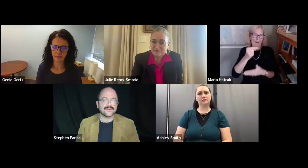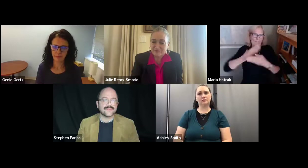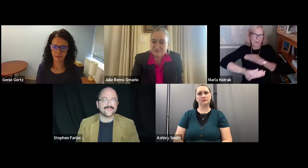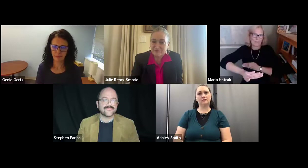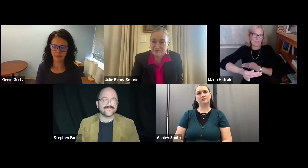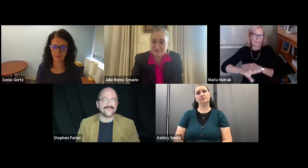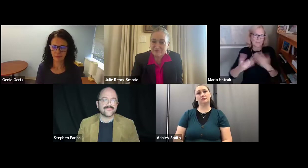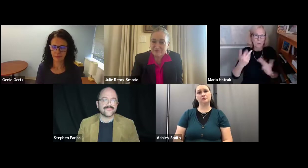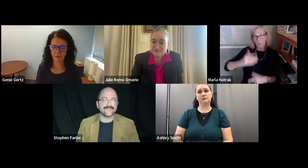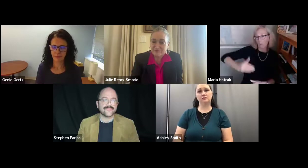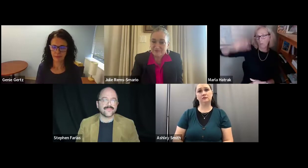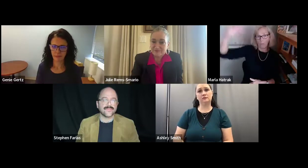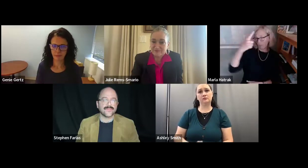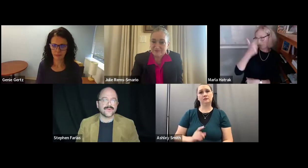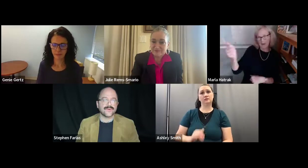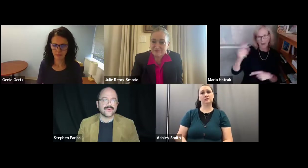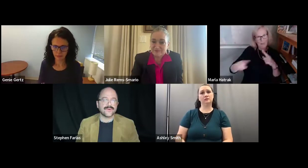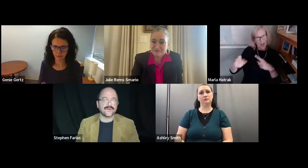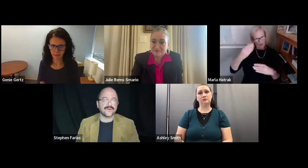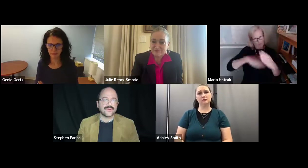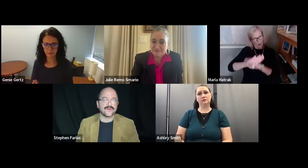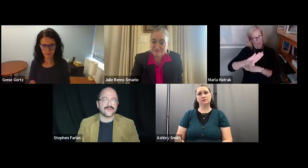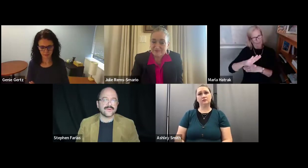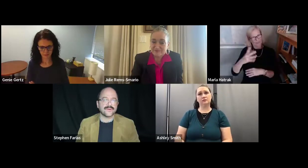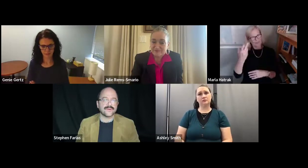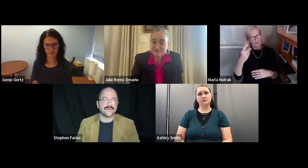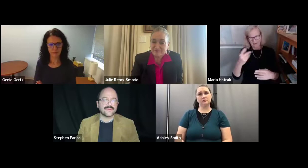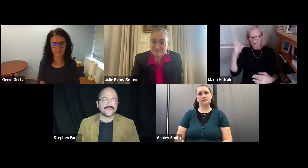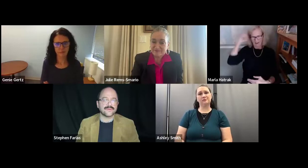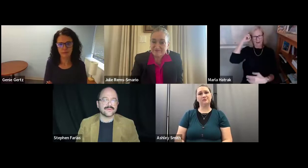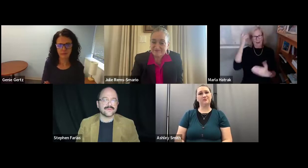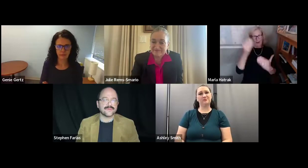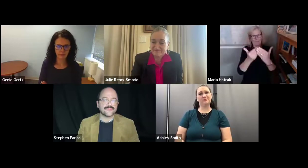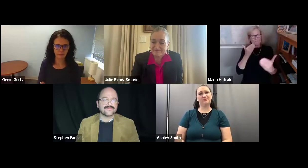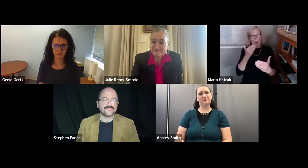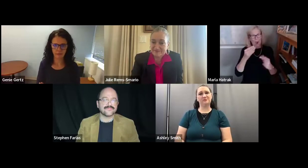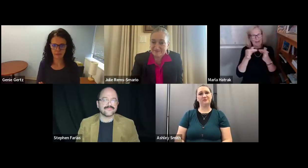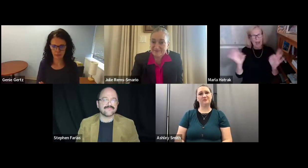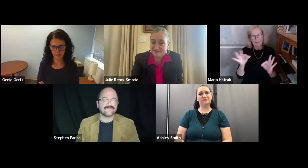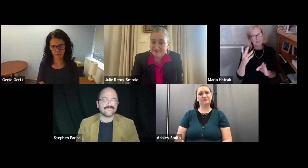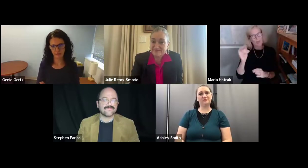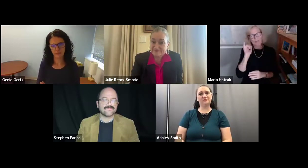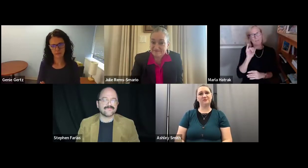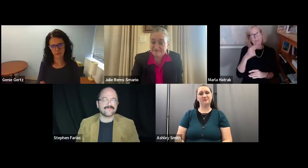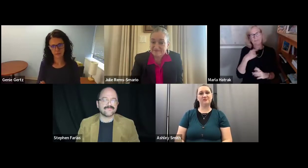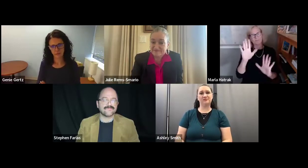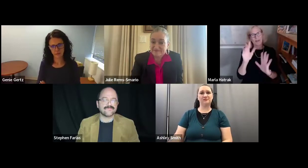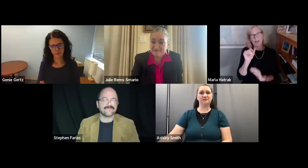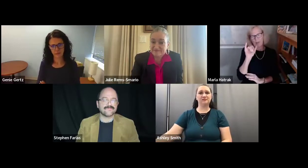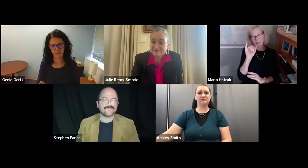They're forbidden, and I see that as an equivalent of what they're doing with cochlear implants. They're making that choice and they're giving